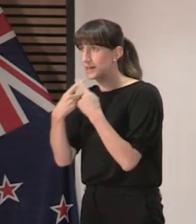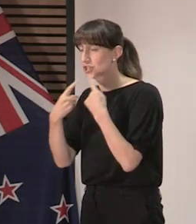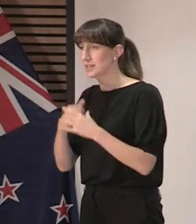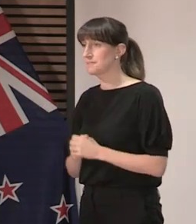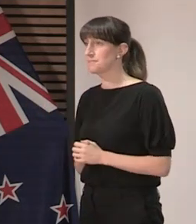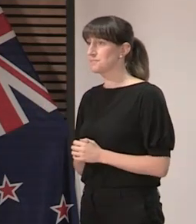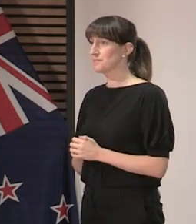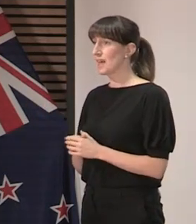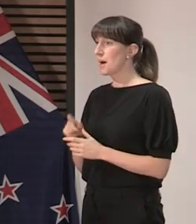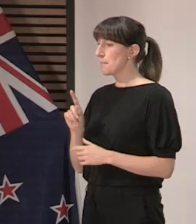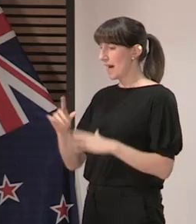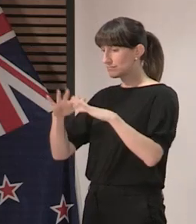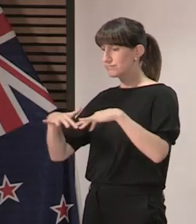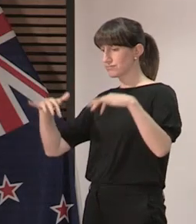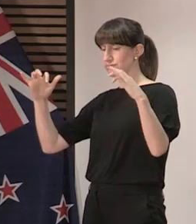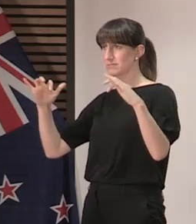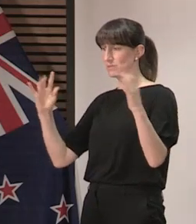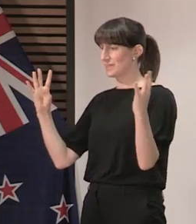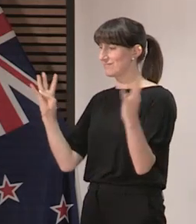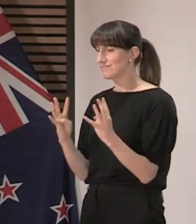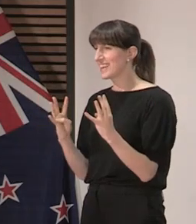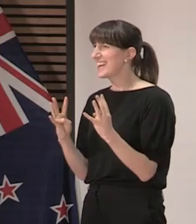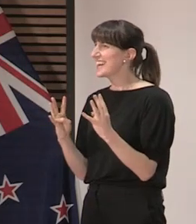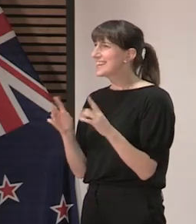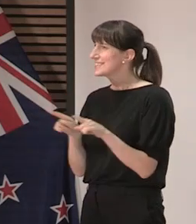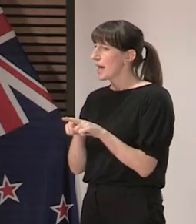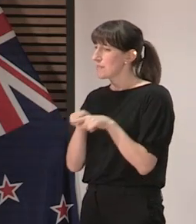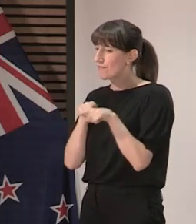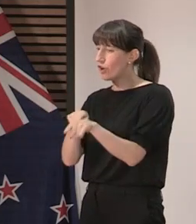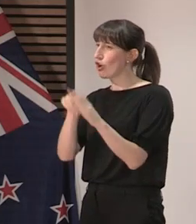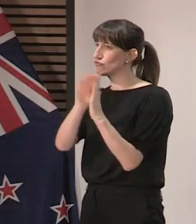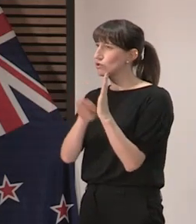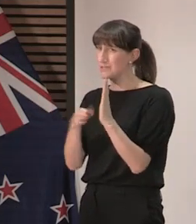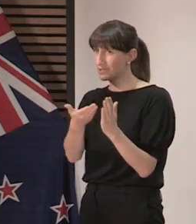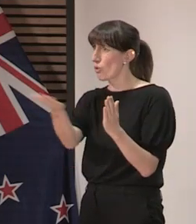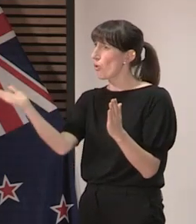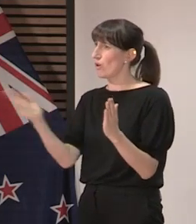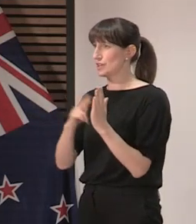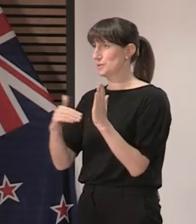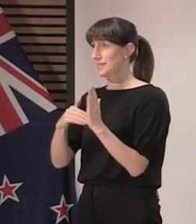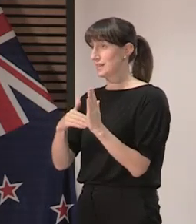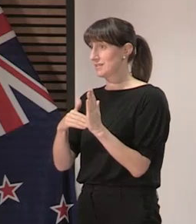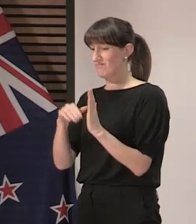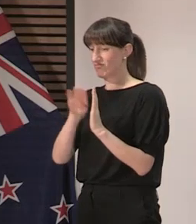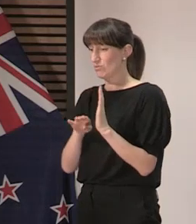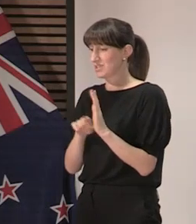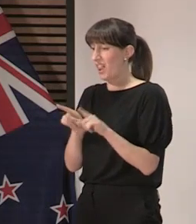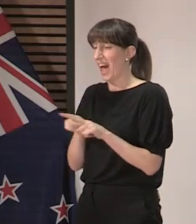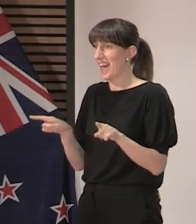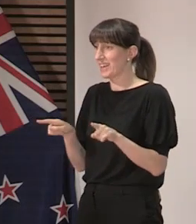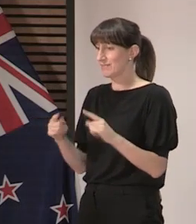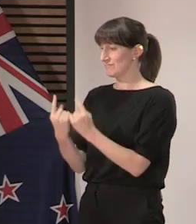that New Zealanders across the country will use during their working day at level 3, and that includes the correct